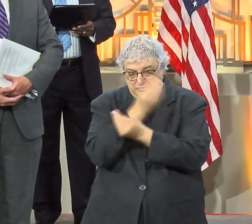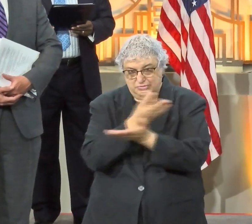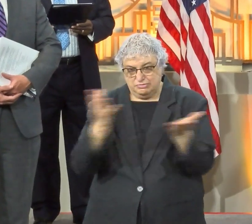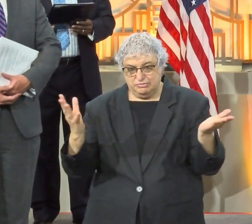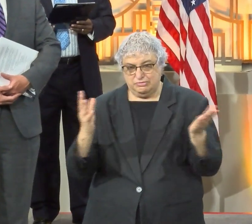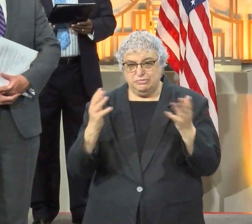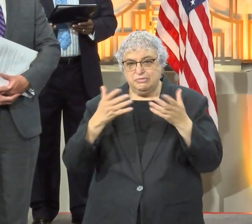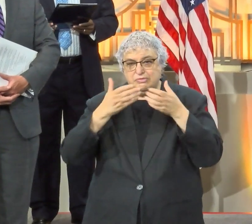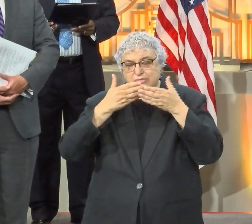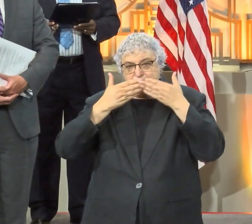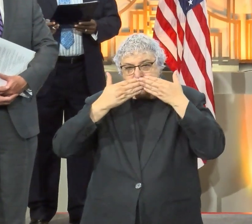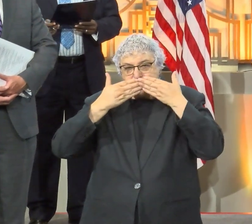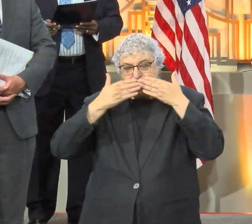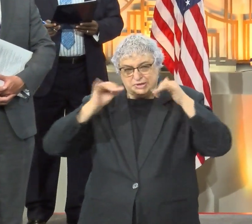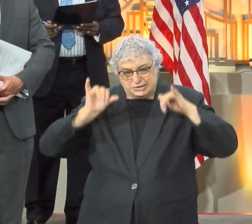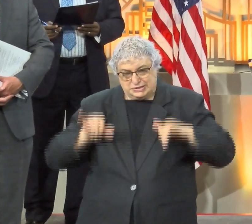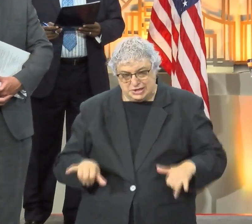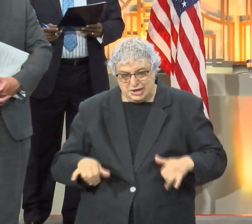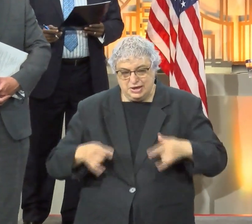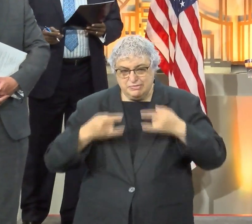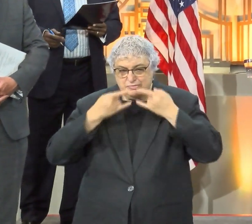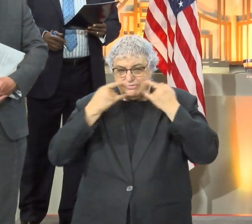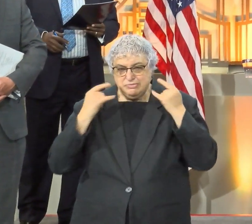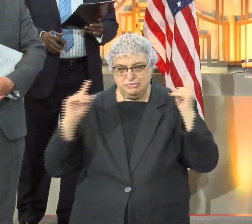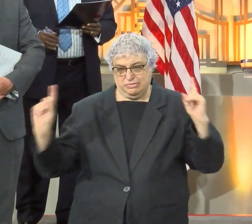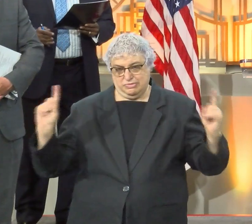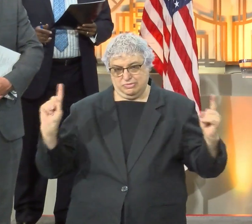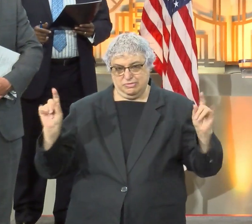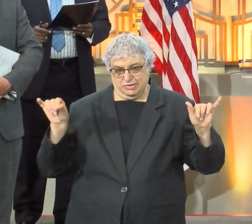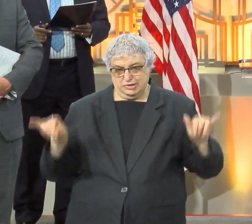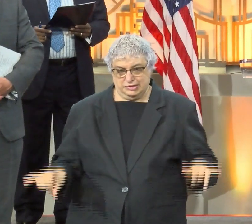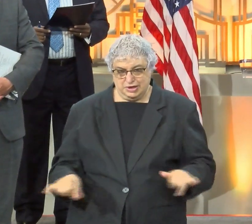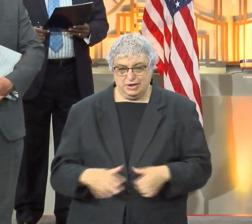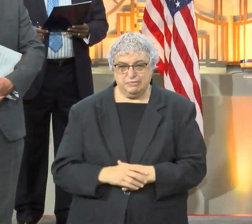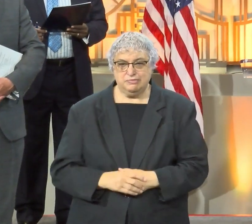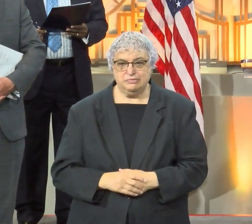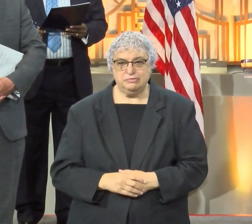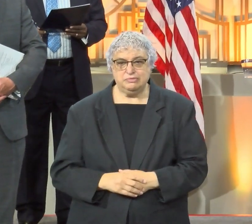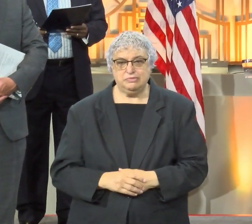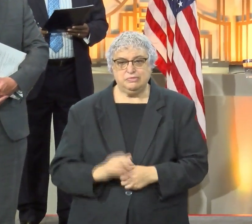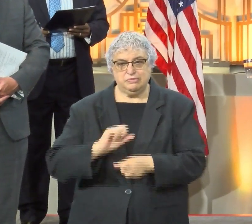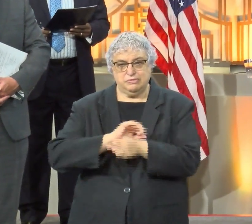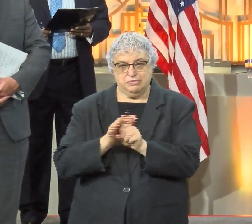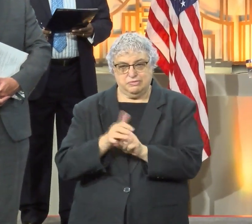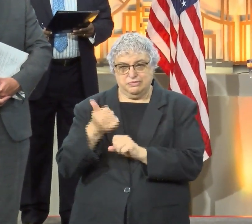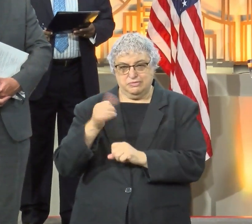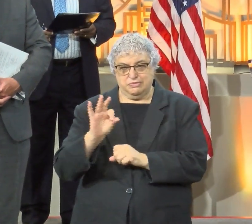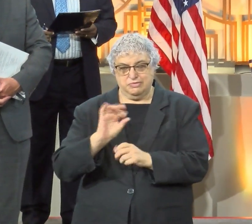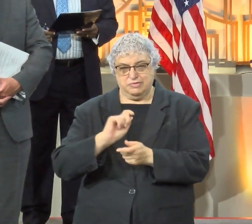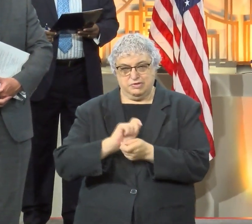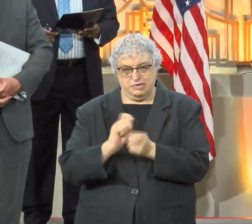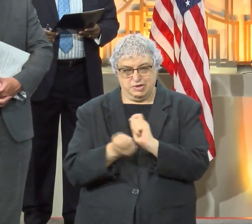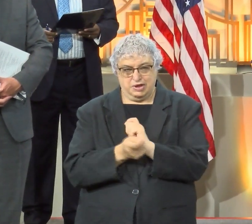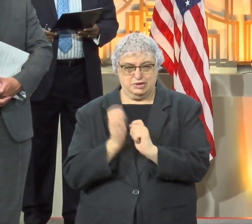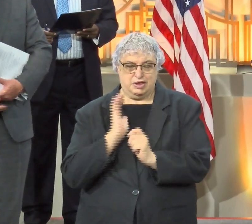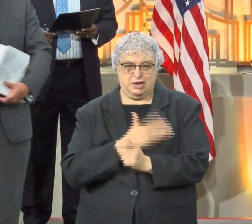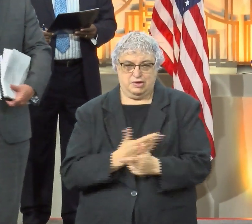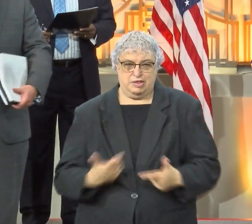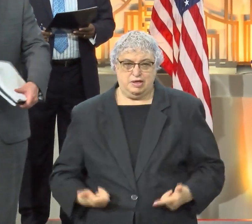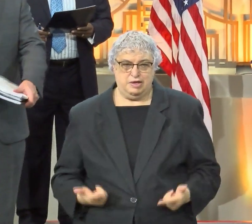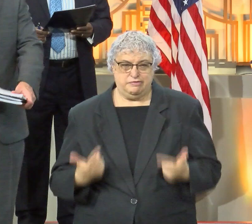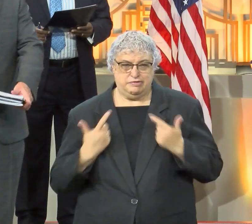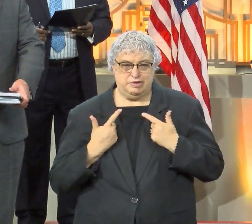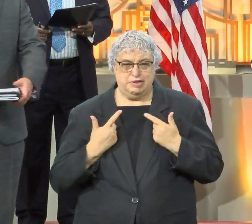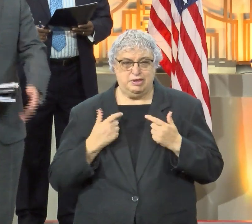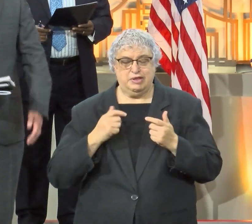keep these masks on and to engage in social distance. COVID-19 has changed our reality, and we must continue